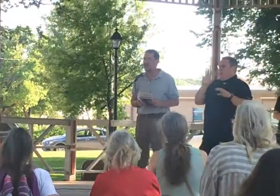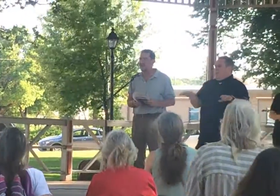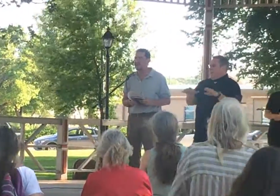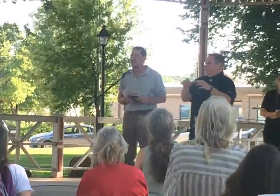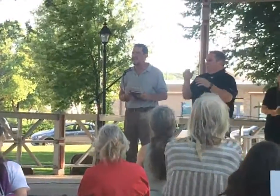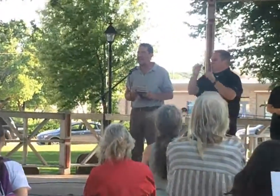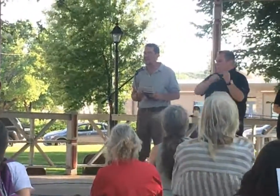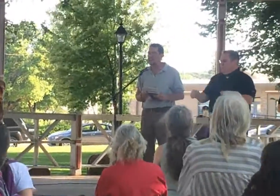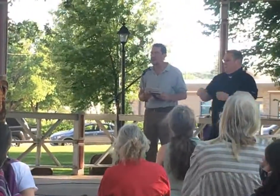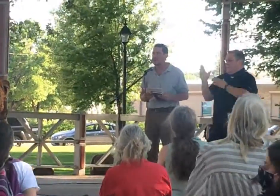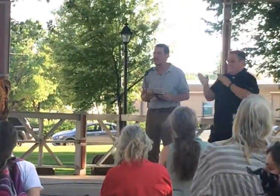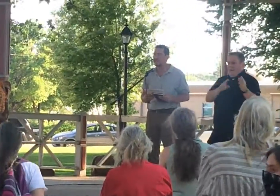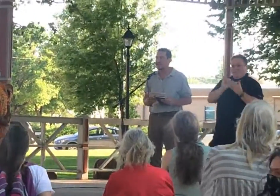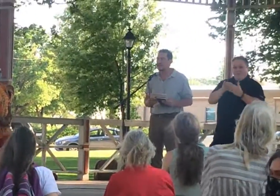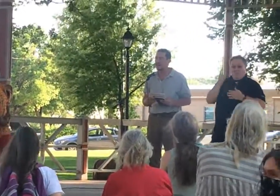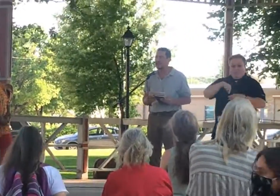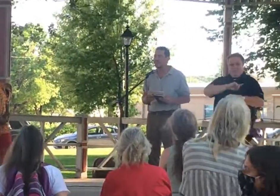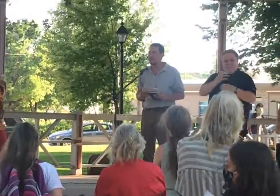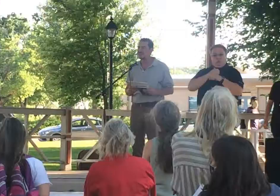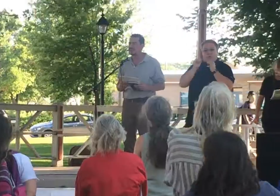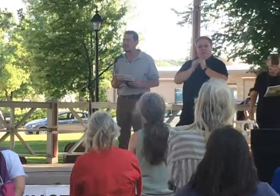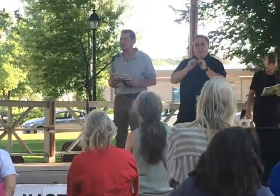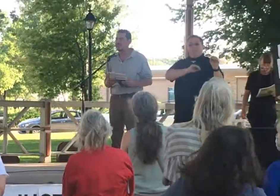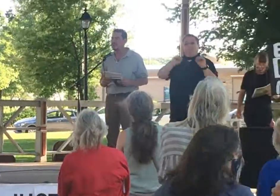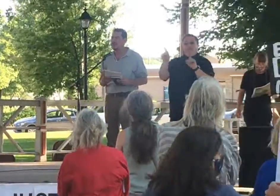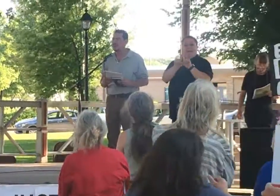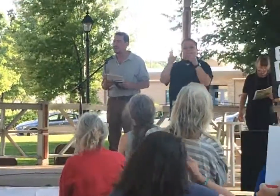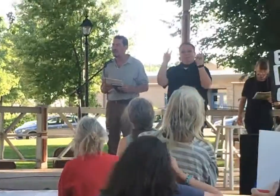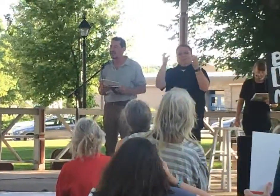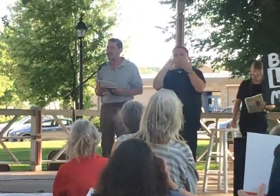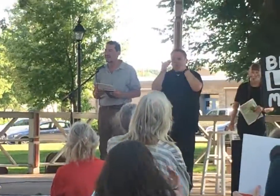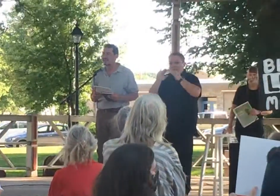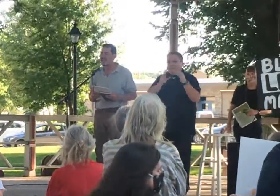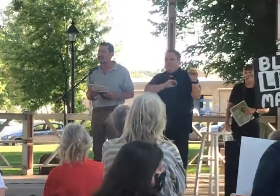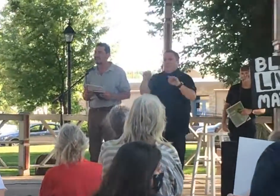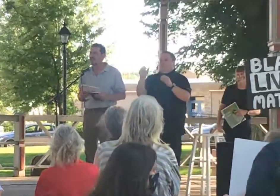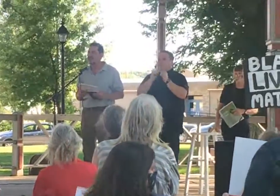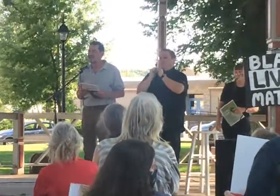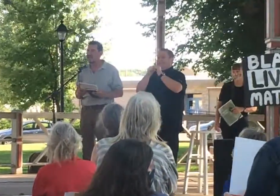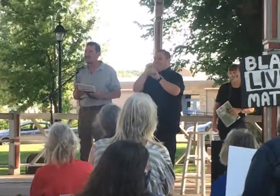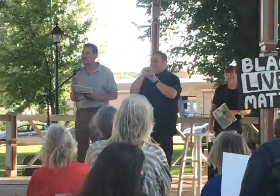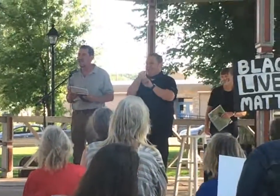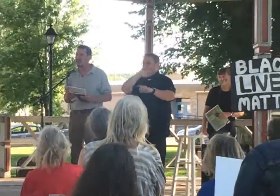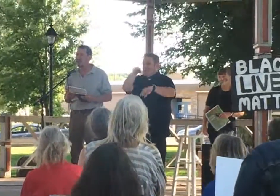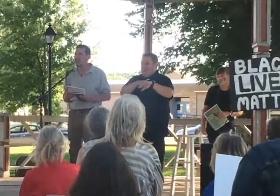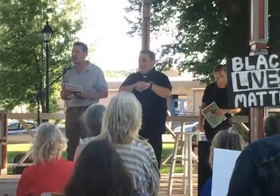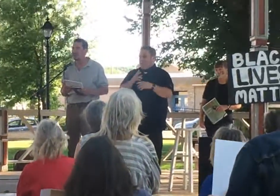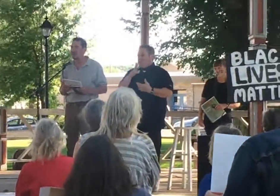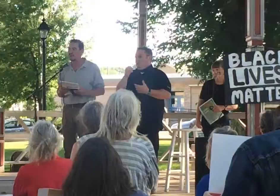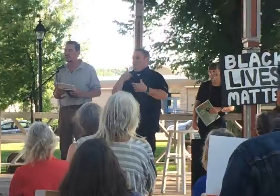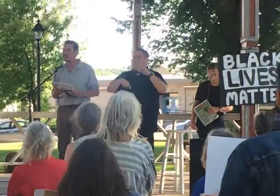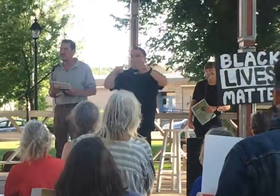strategic plan. That's when we're going to get together and we're going to move as a community. We're going to move together as society, as a nation, and